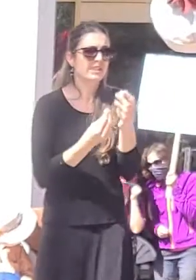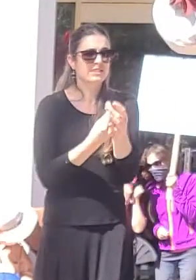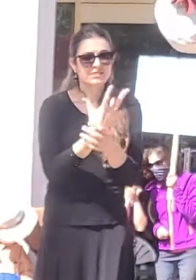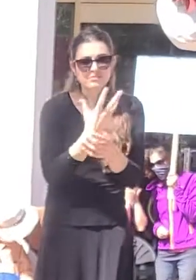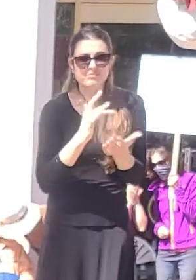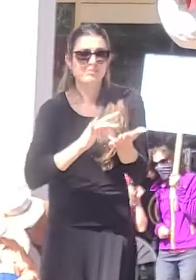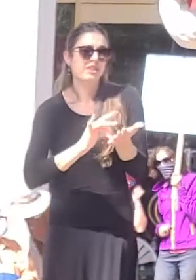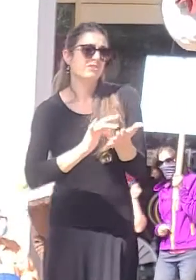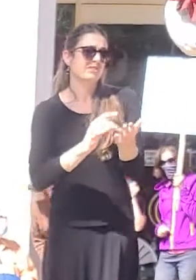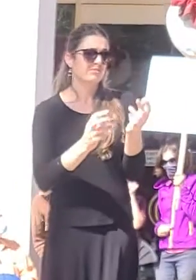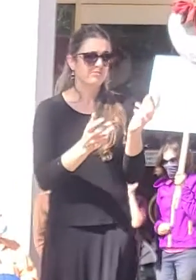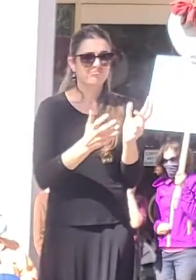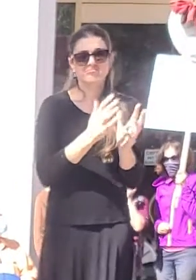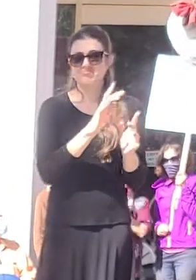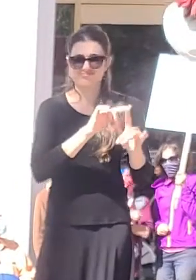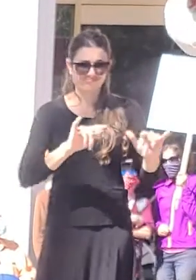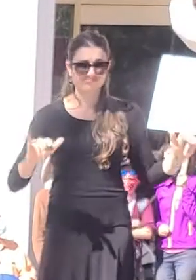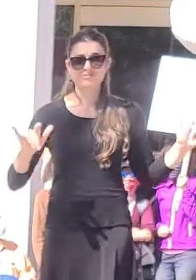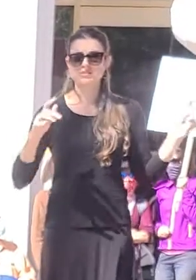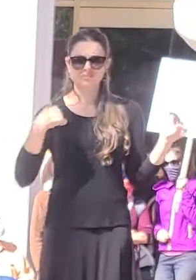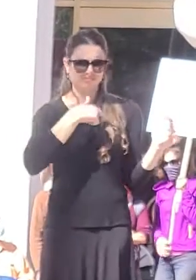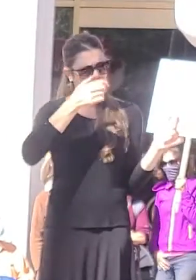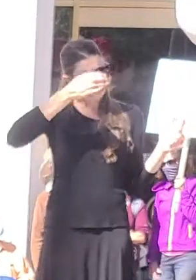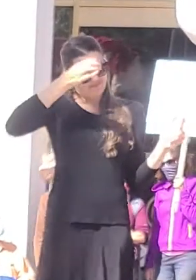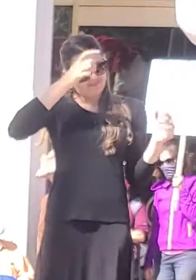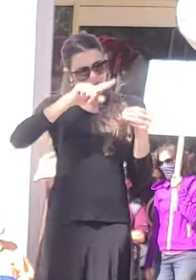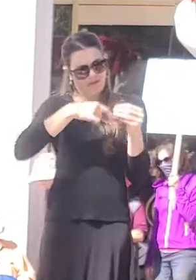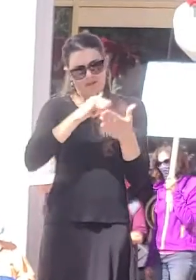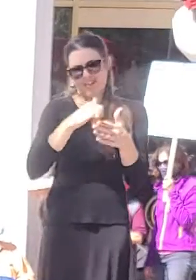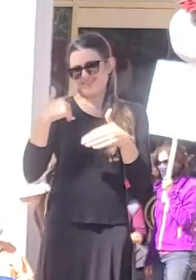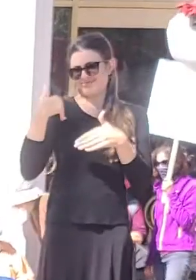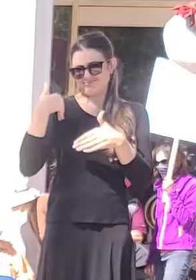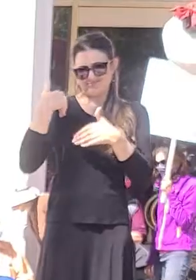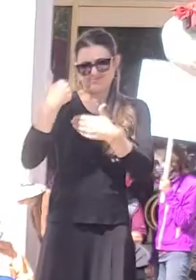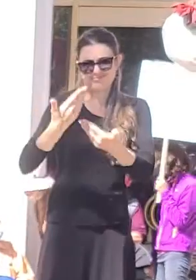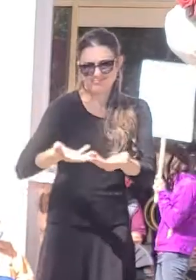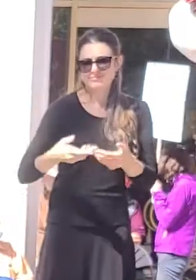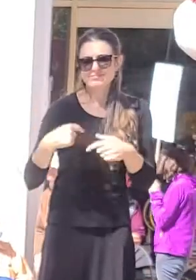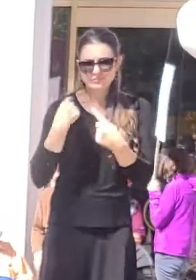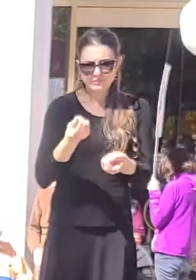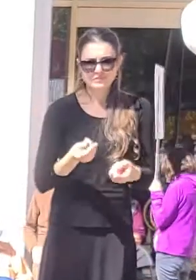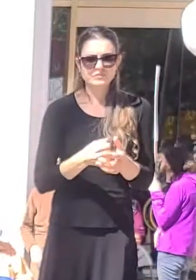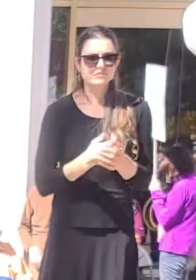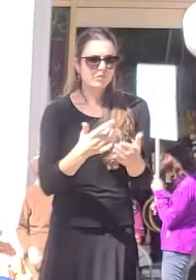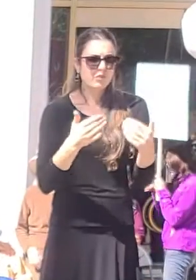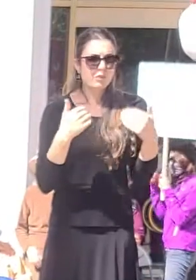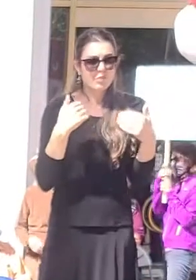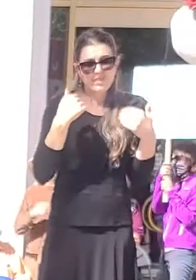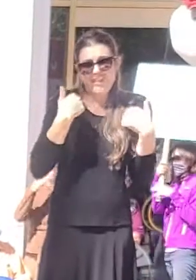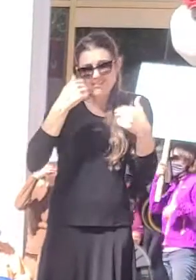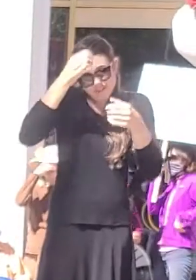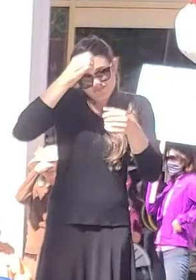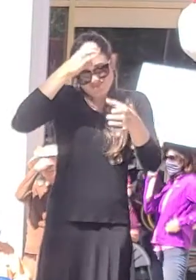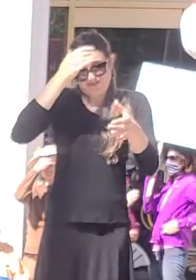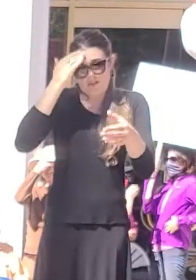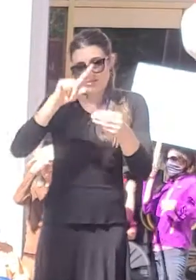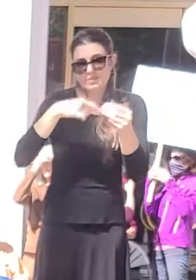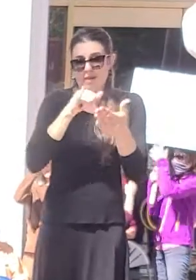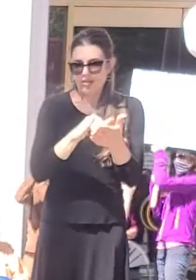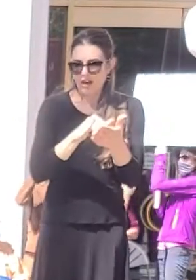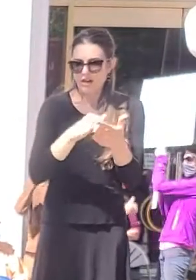and a responsibility of women to hold. Indigenous Women Rising is providing much-needed mutual aid to our